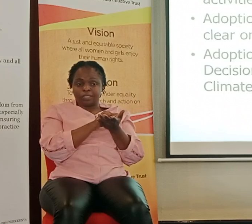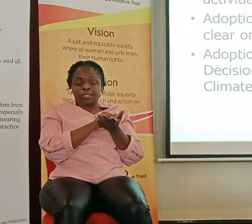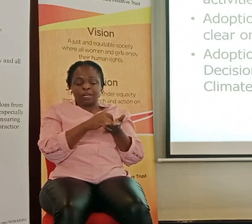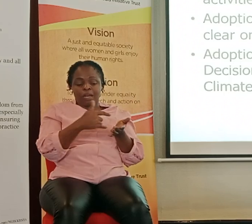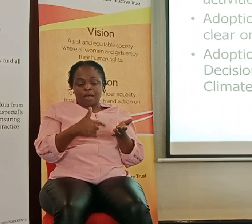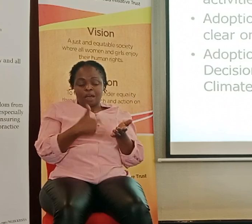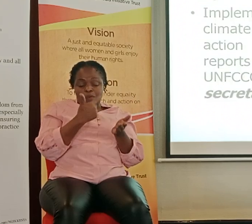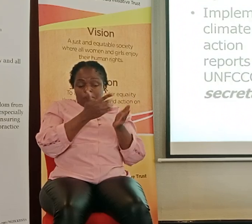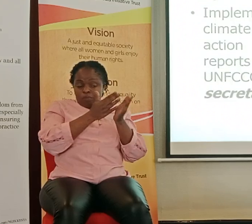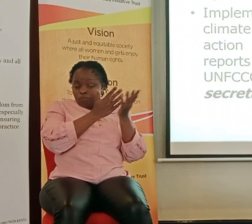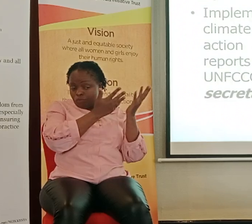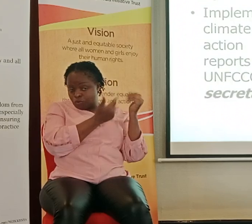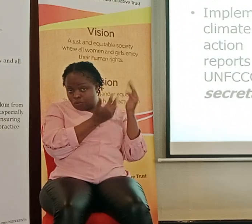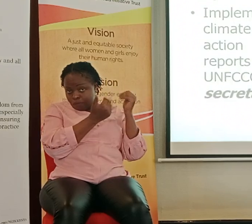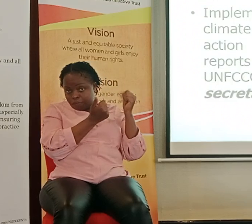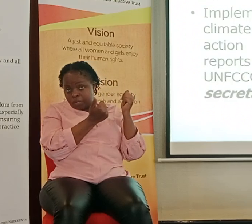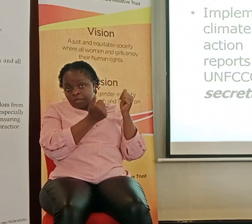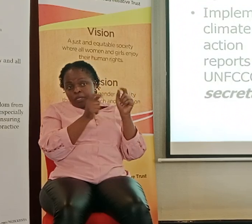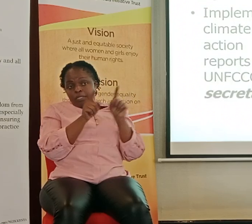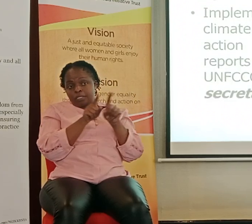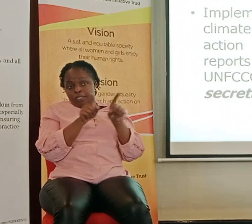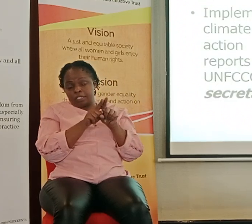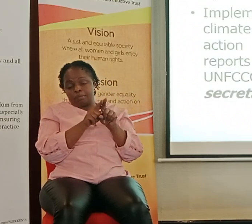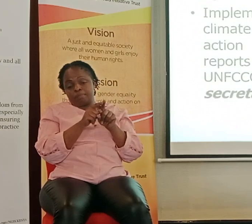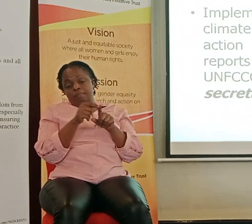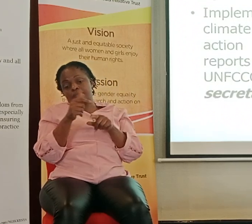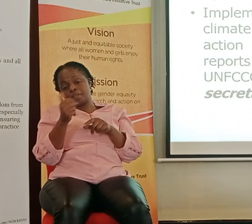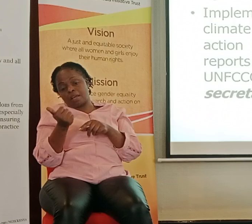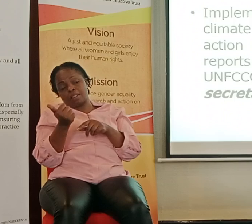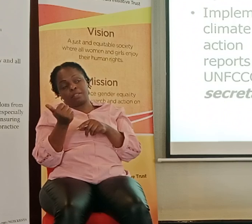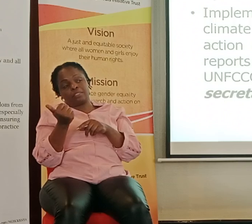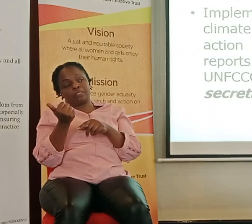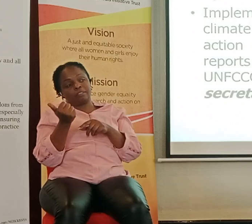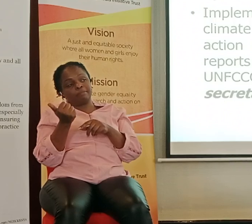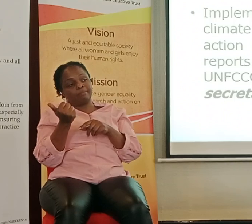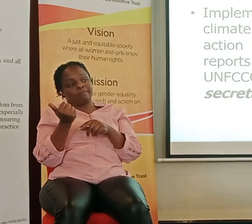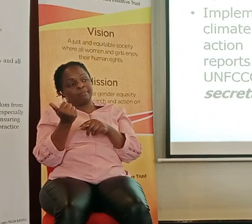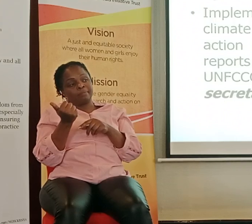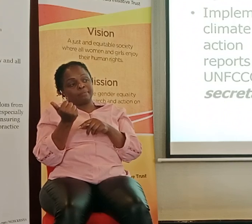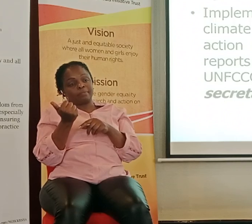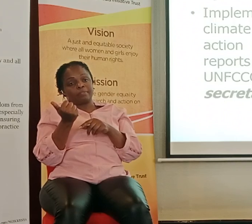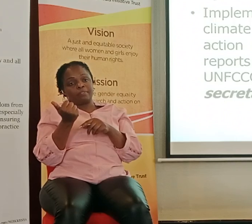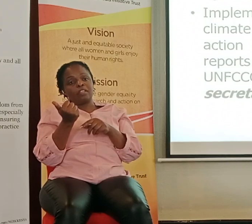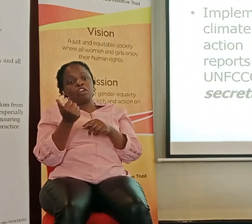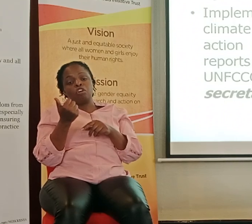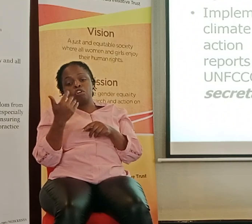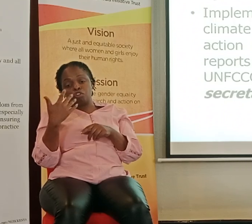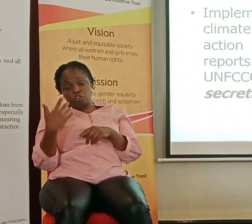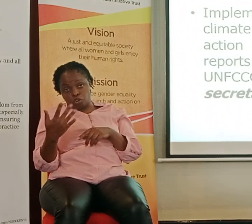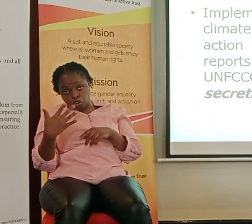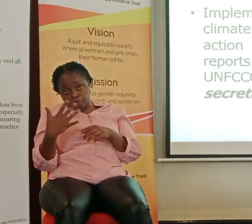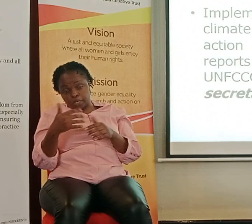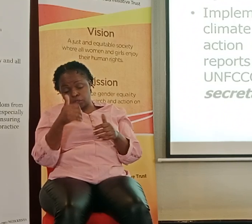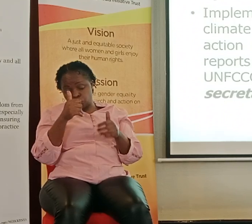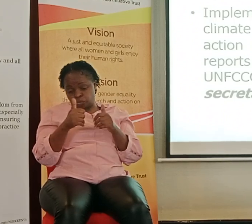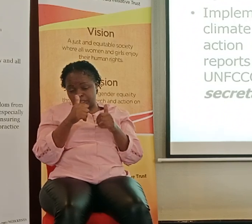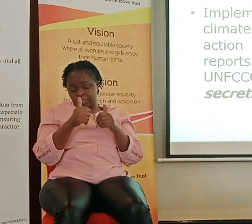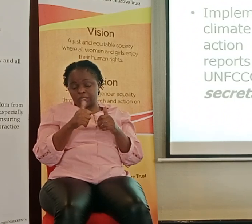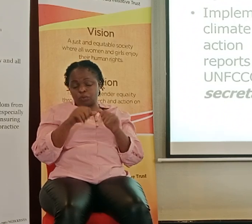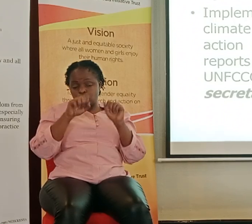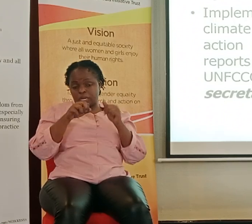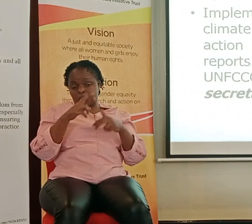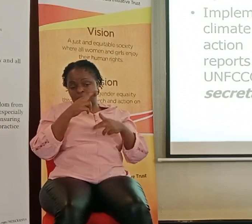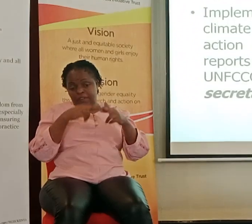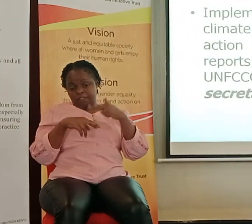our aspirations. And then some of the reference documents that we shall be reviewing even as